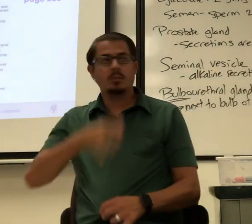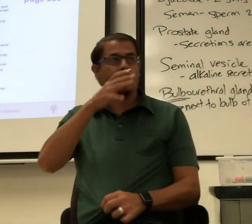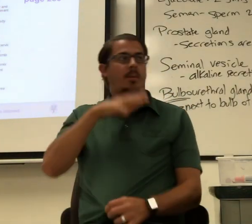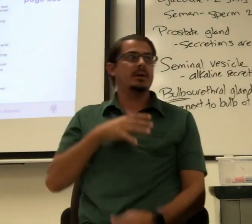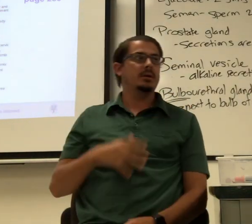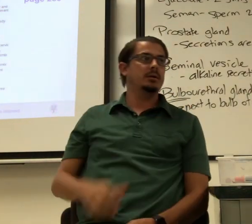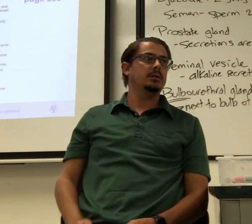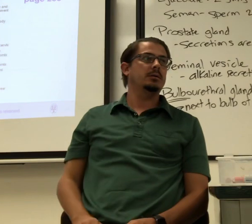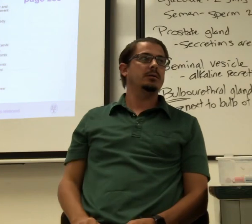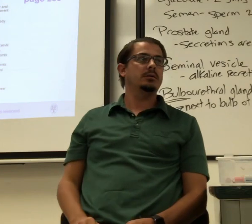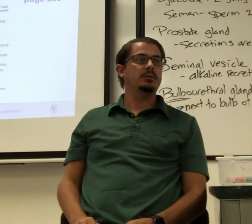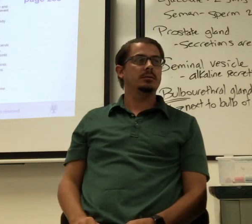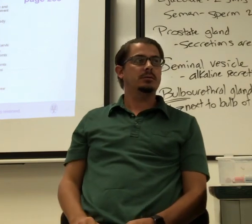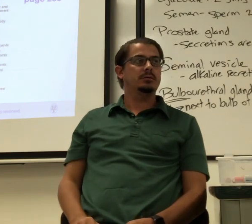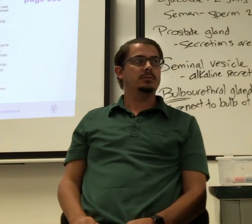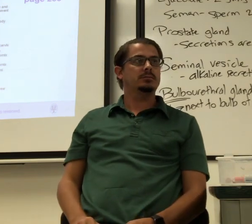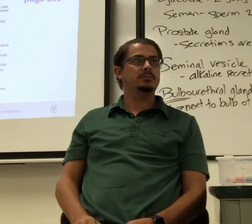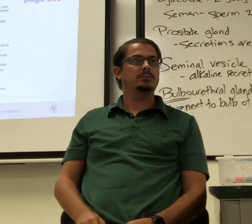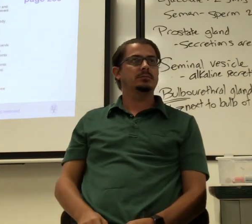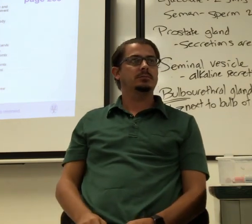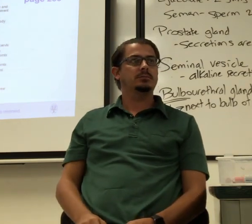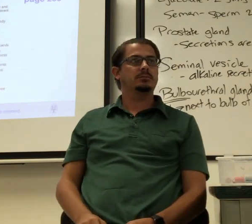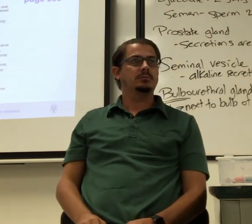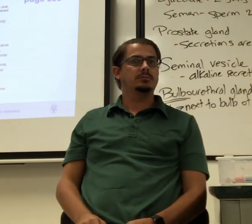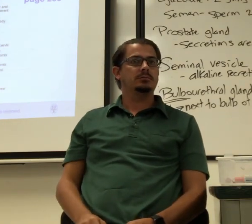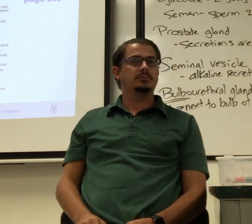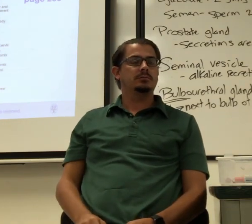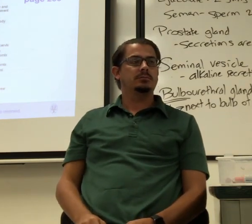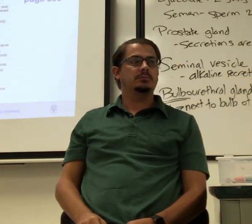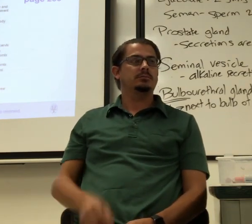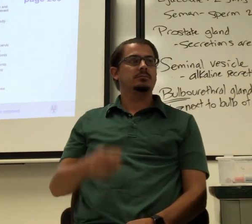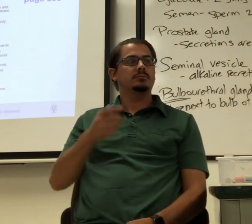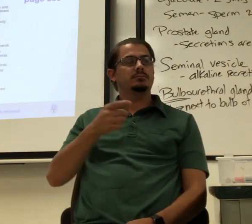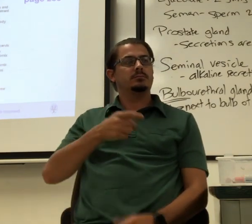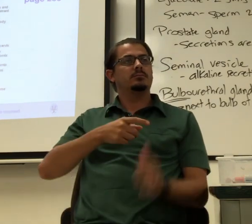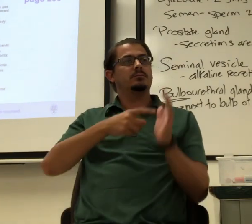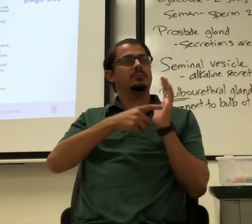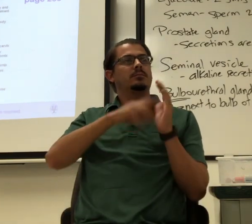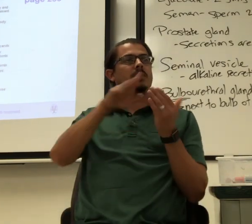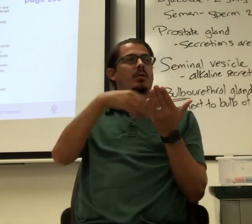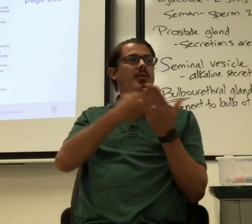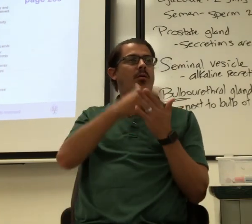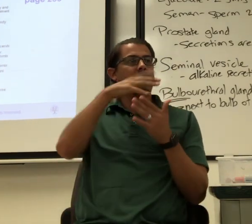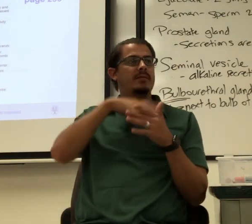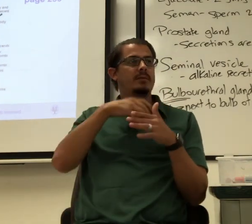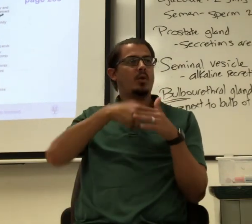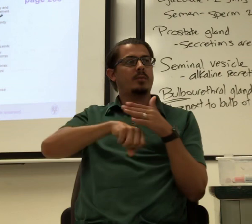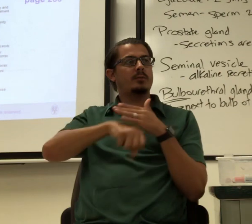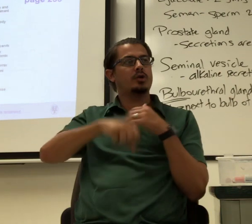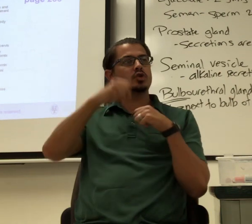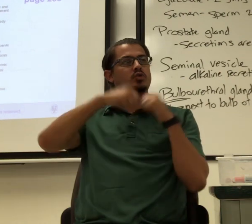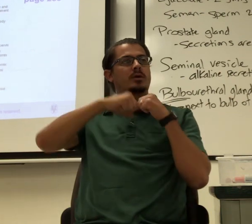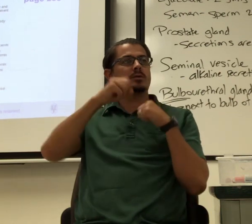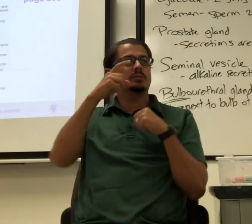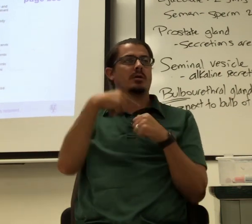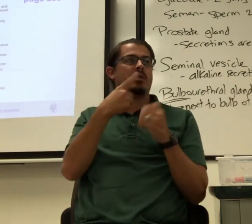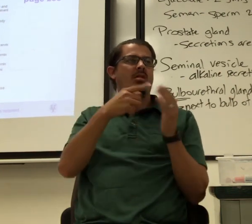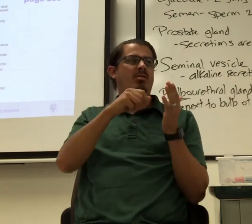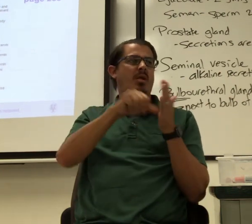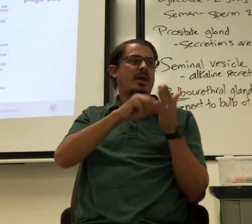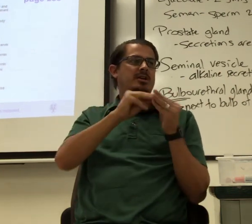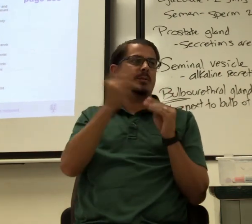view. And then I put a dissected out view of all the female reproductive structures there. And I give you a page number, you can look up